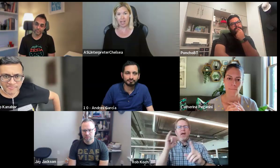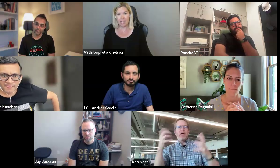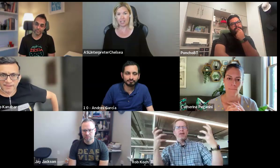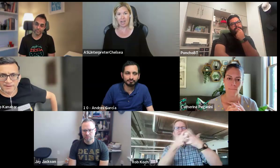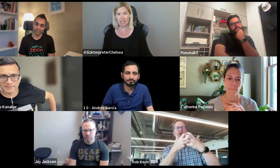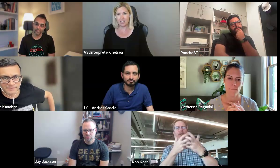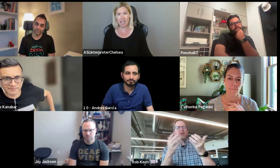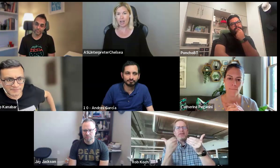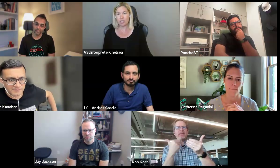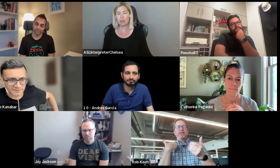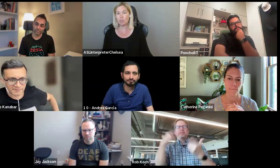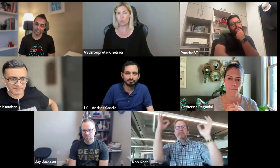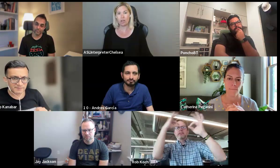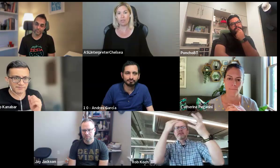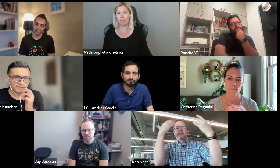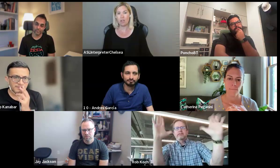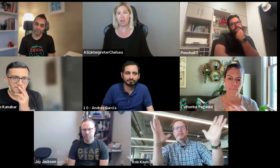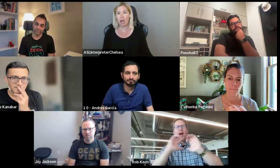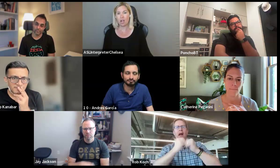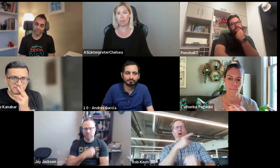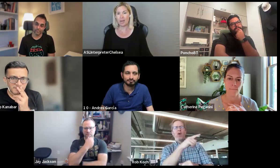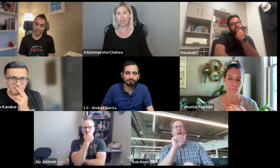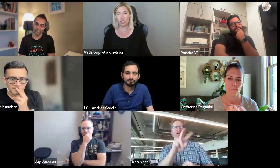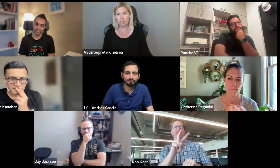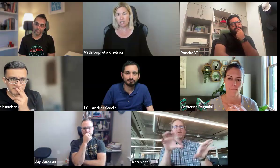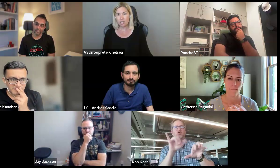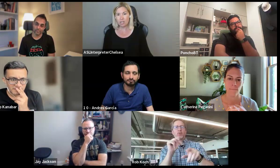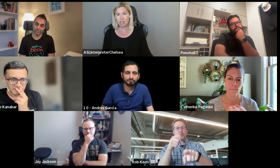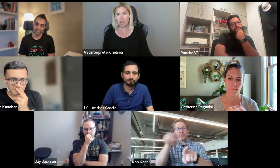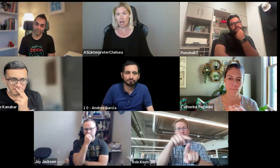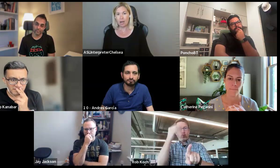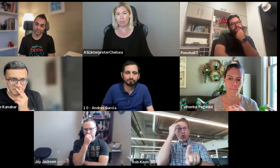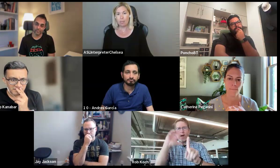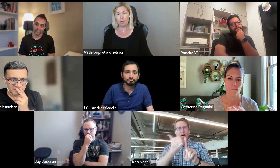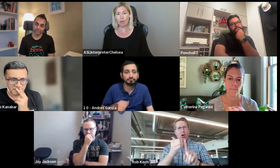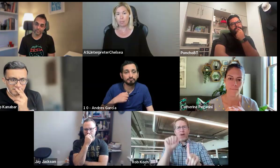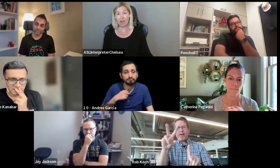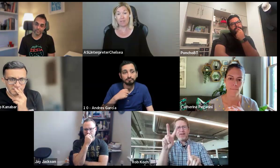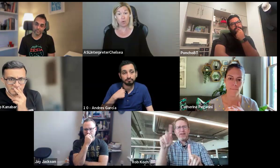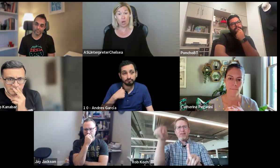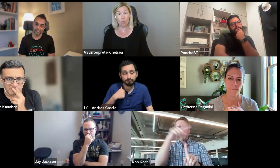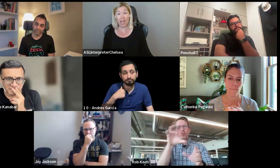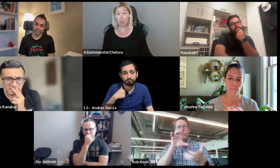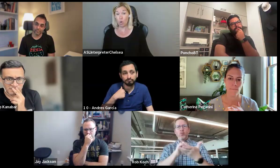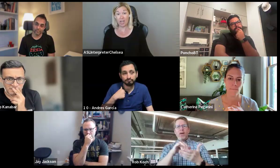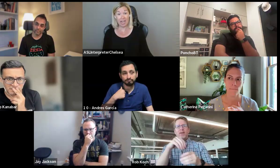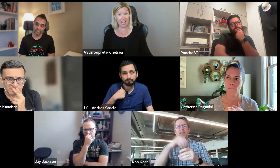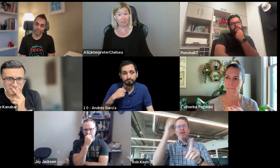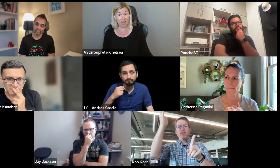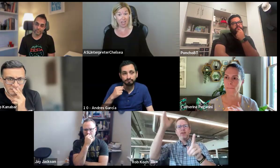I guess an SDK or some sort of accommodation. But if you know anyone in